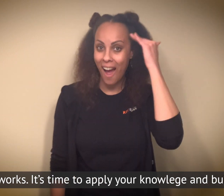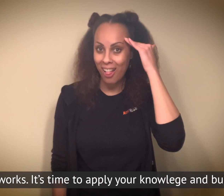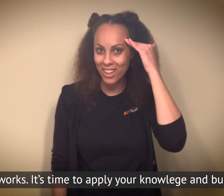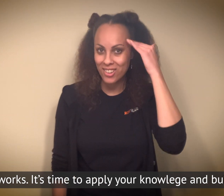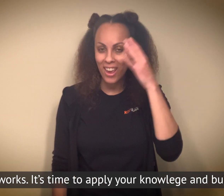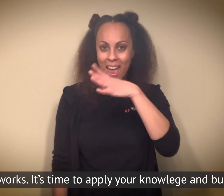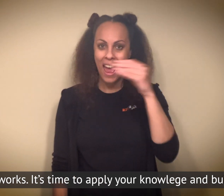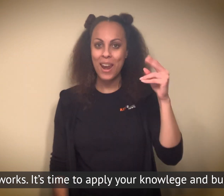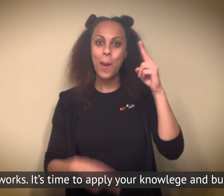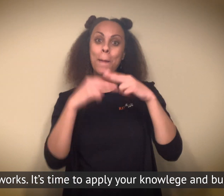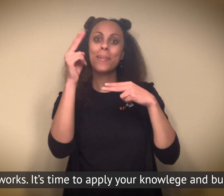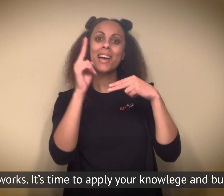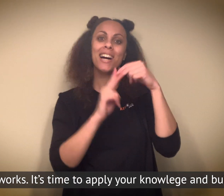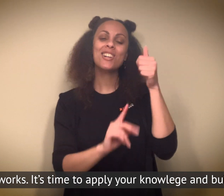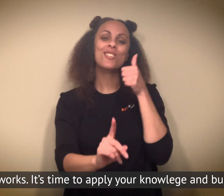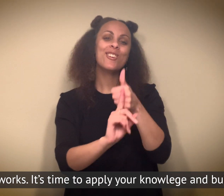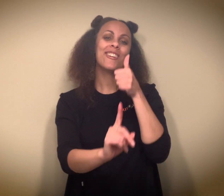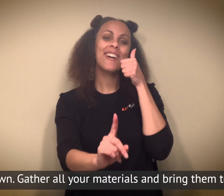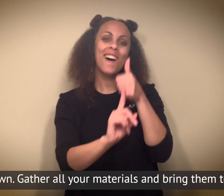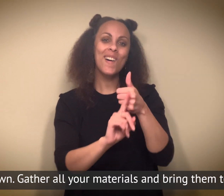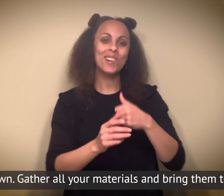your knowledge and build your own.